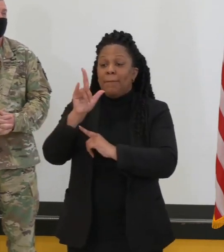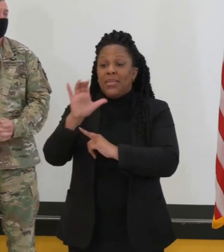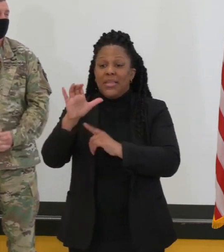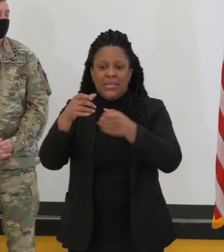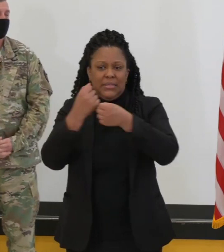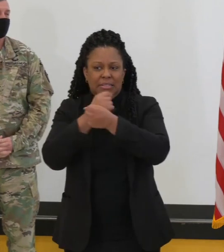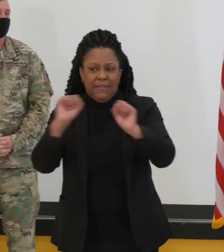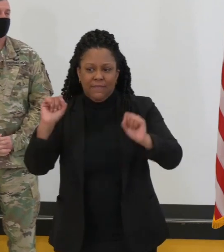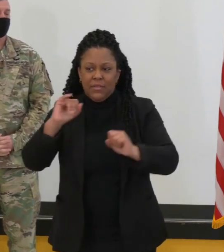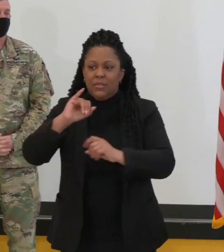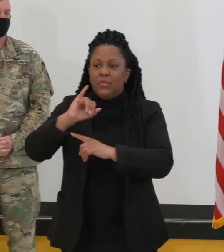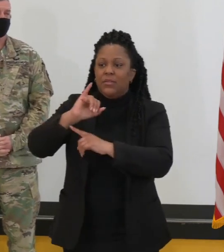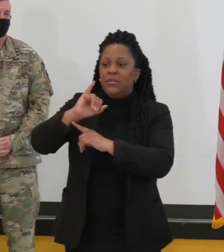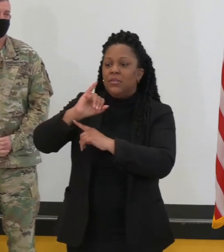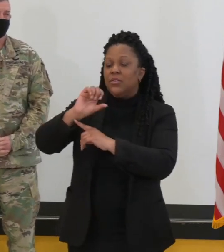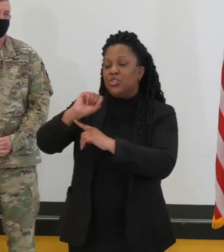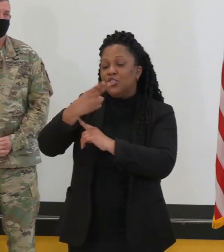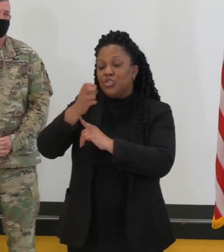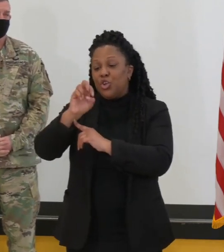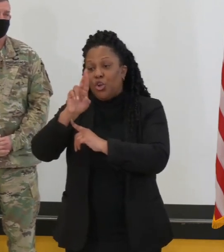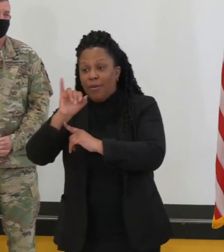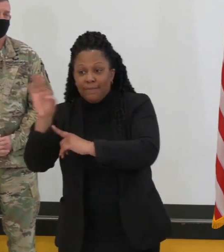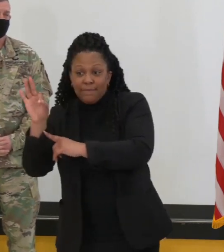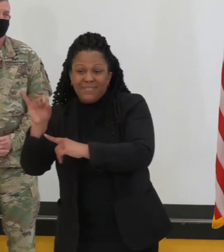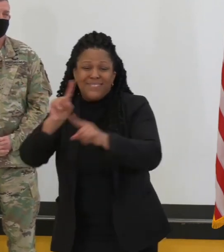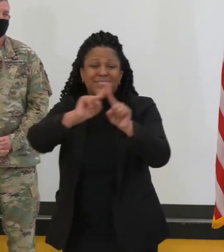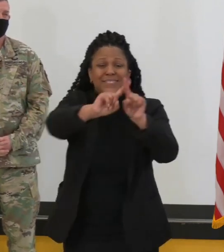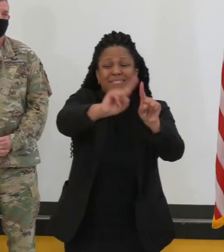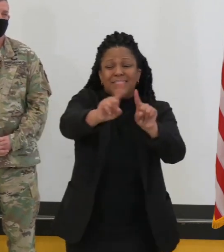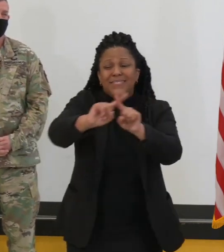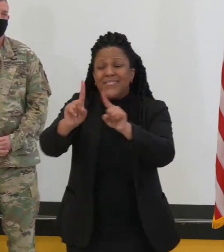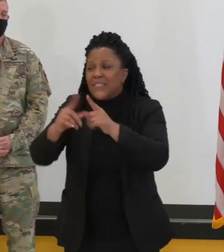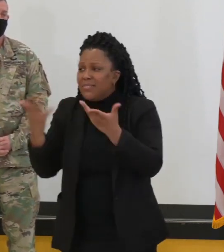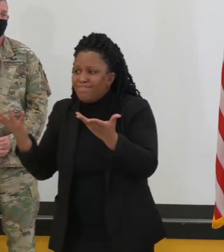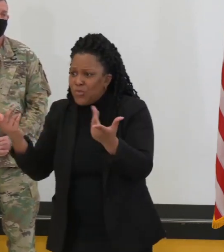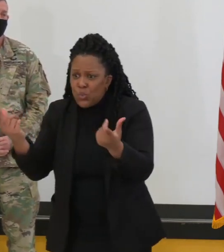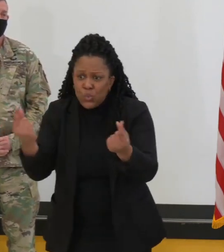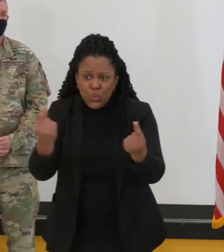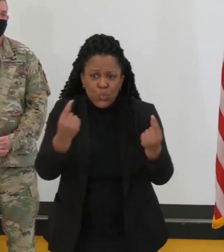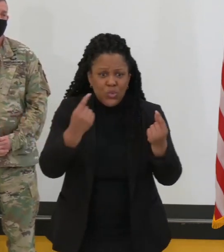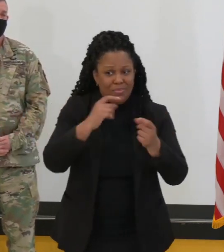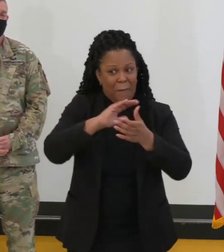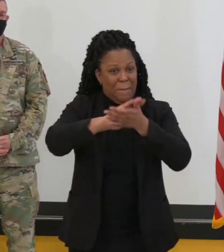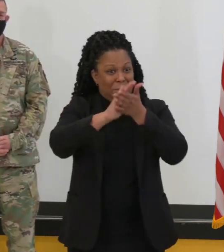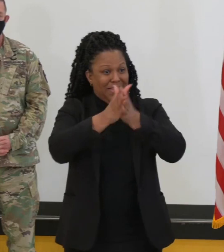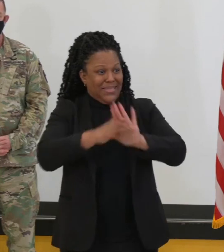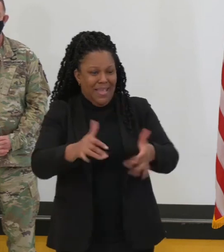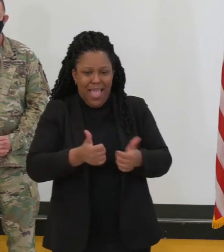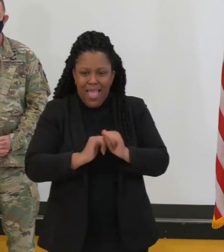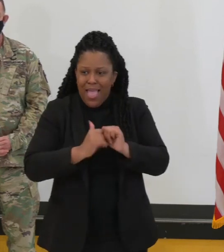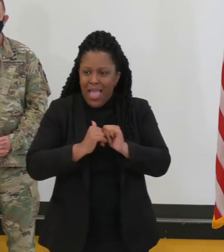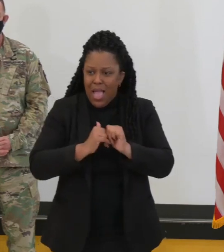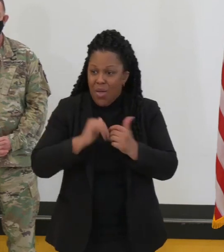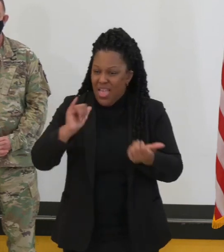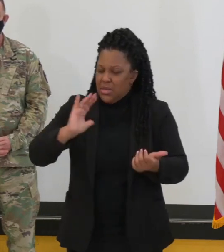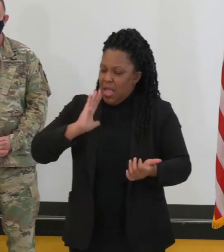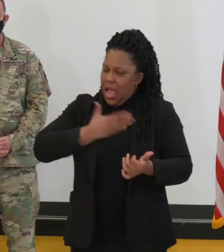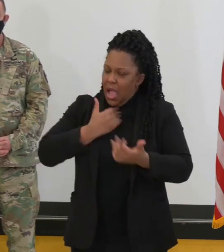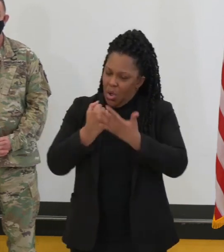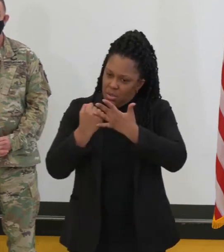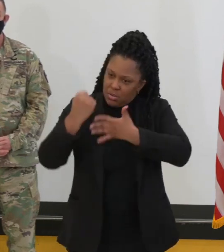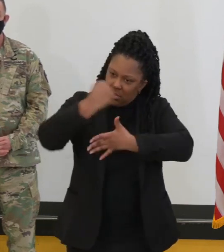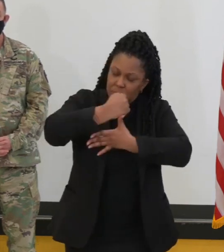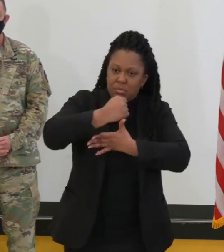today, talking about what can we do to keep the peace. That has been the topic of conversation. We have also started out